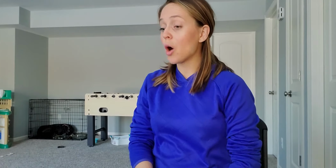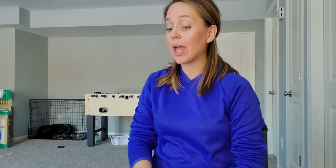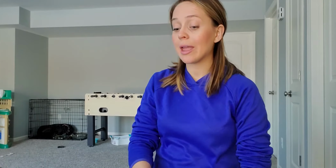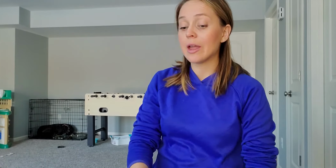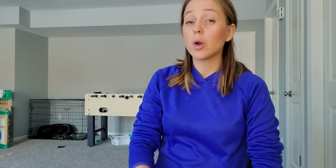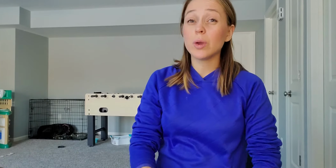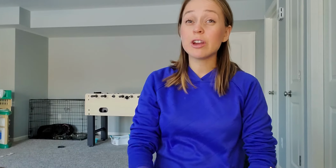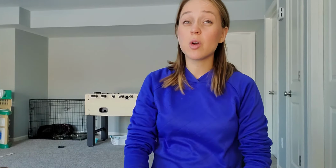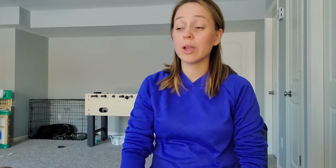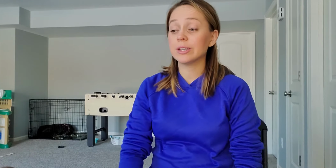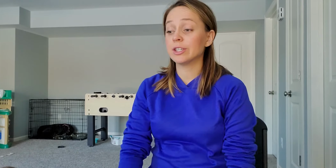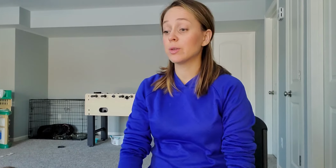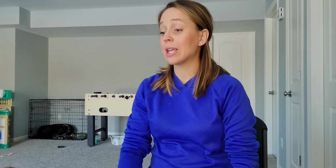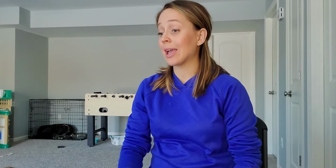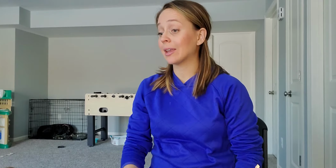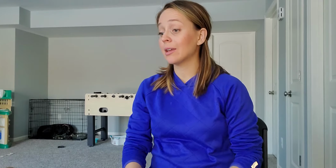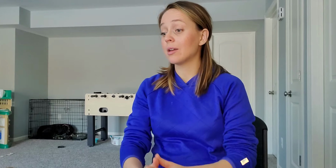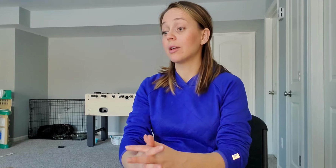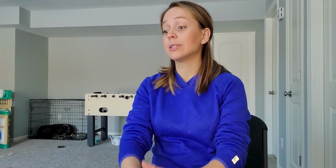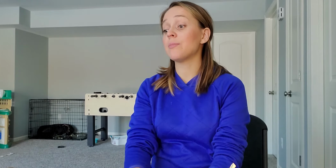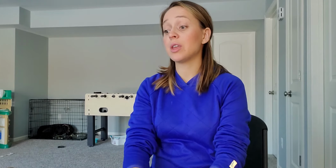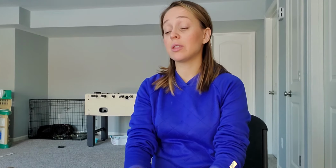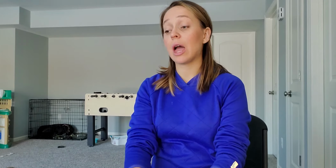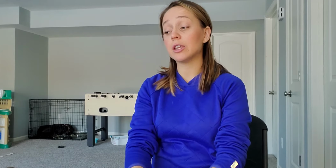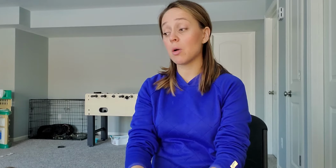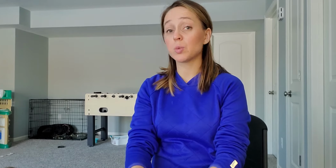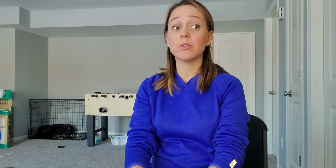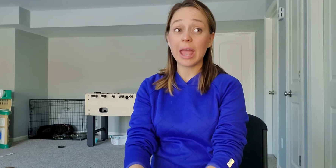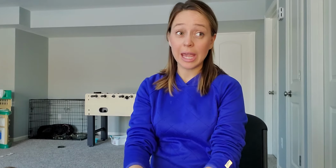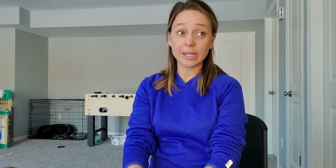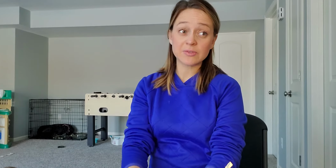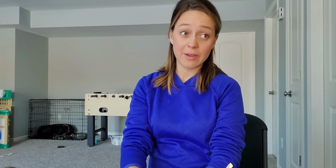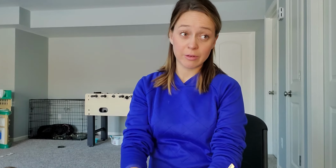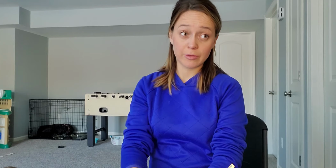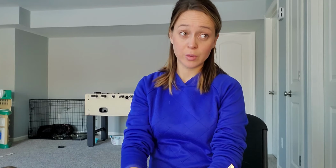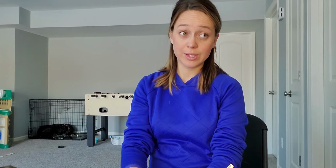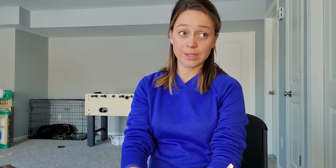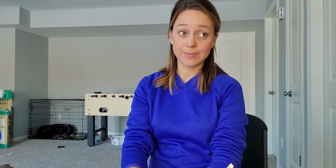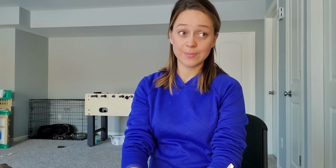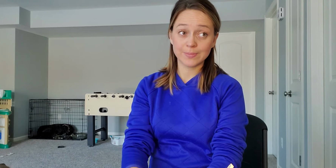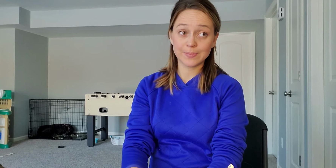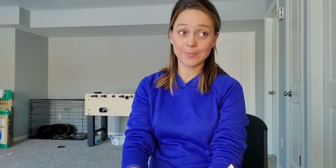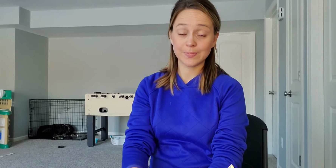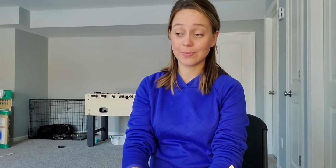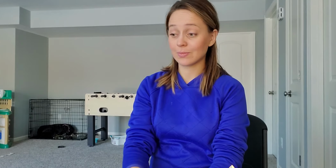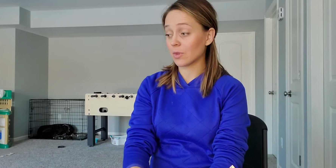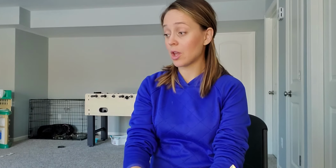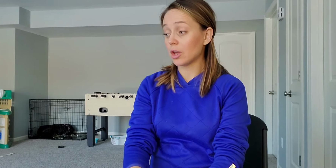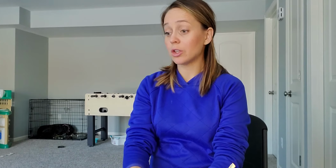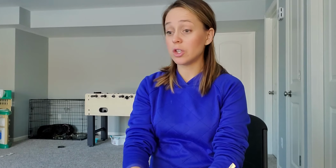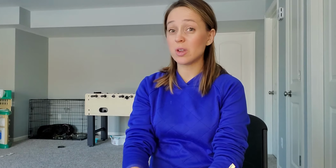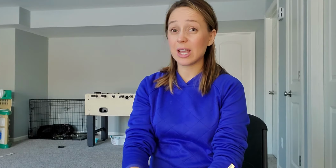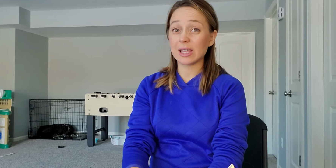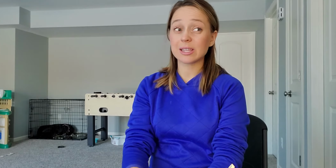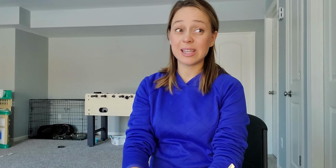Okay, we are going to sign something that I know is one of Aiden's favorite foods. Do you guys like